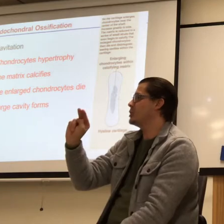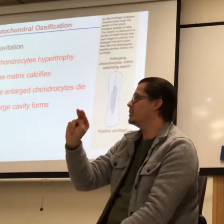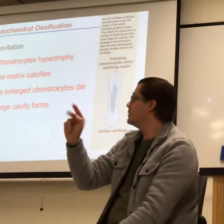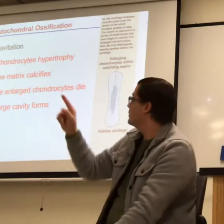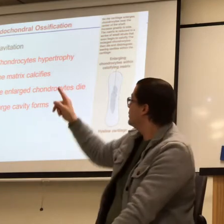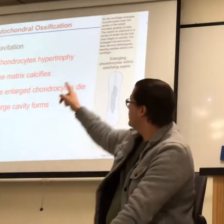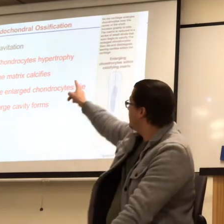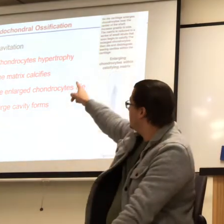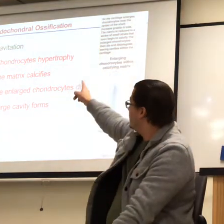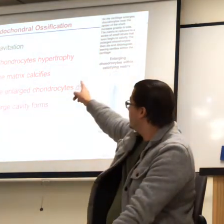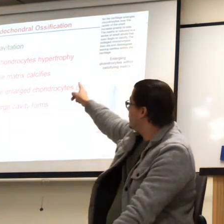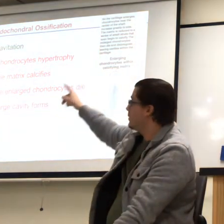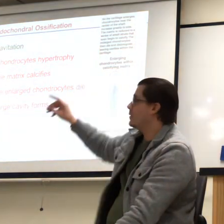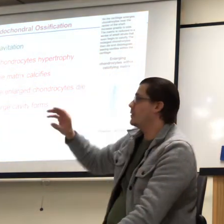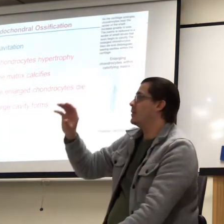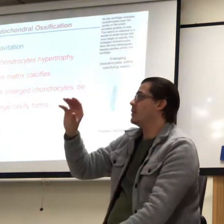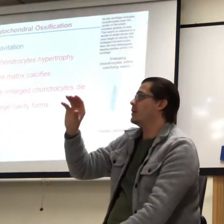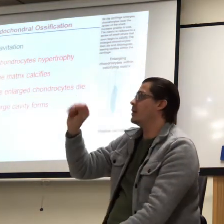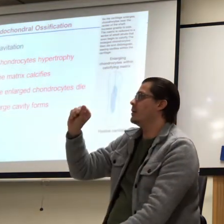step.